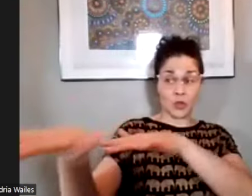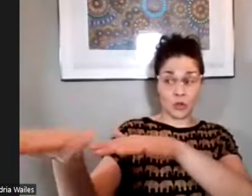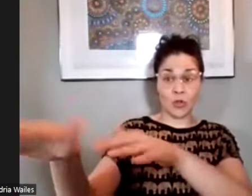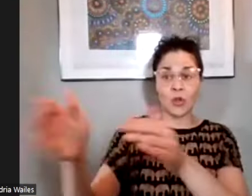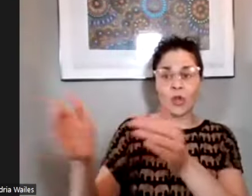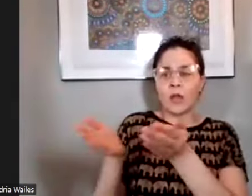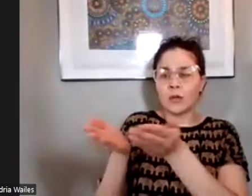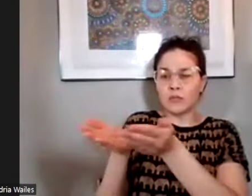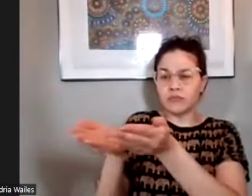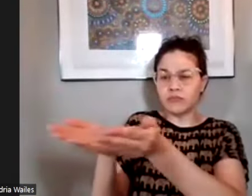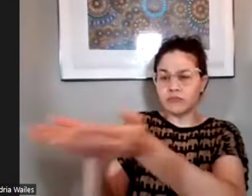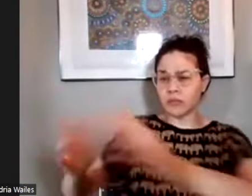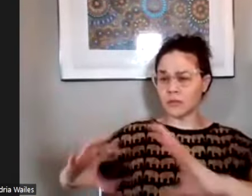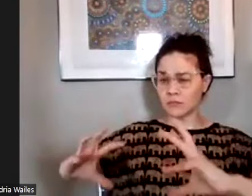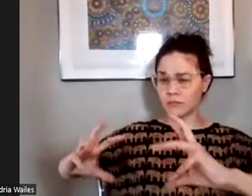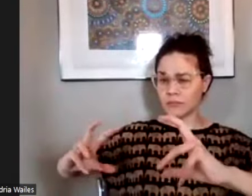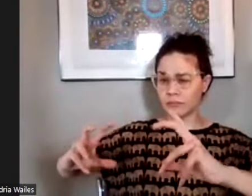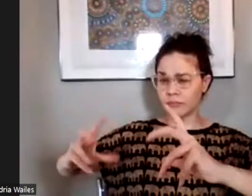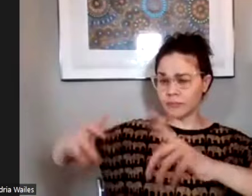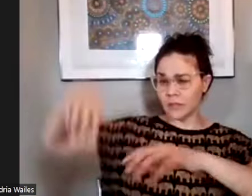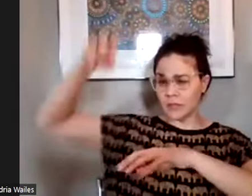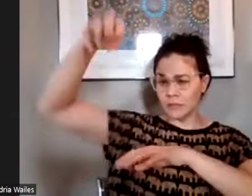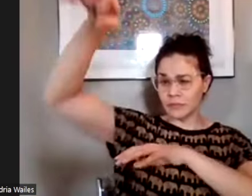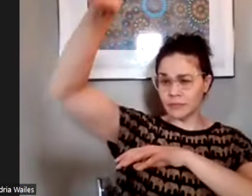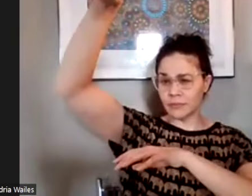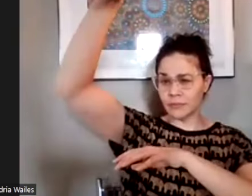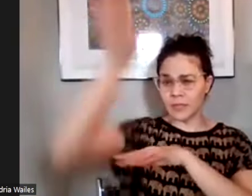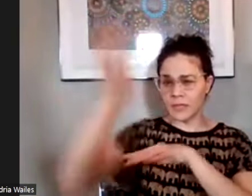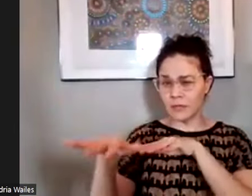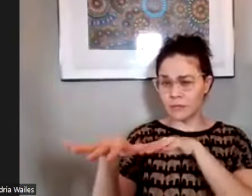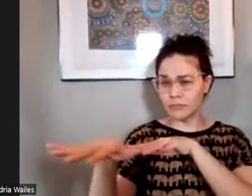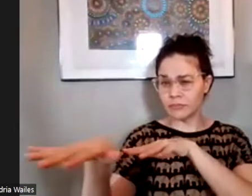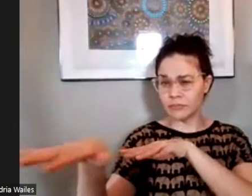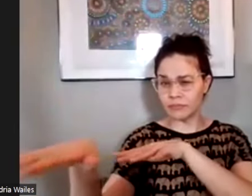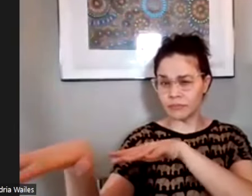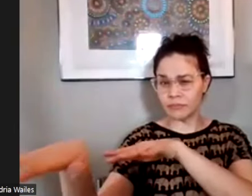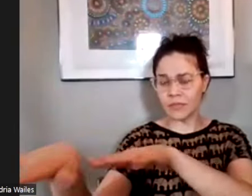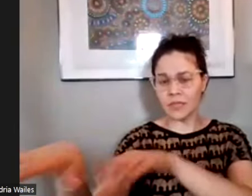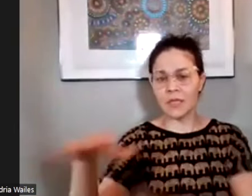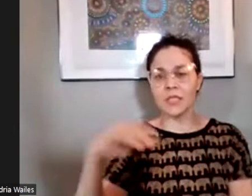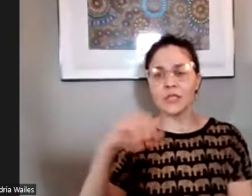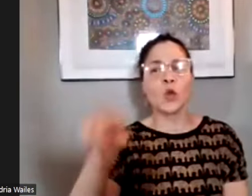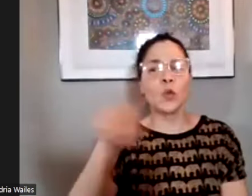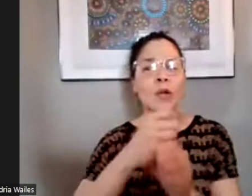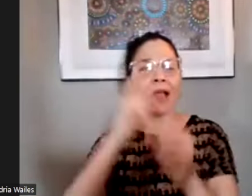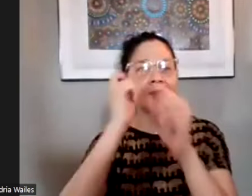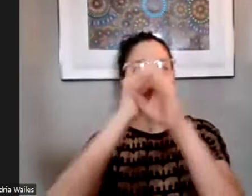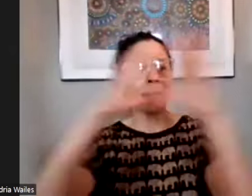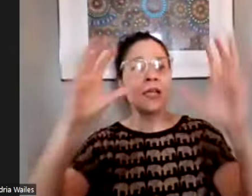sign river, there's the boat, there's the paddle in the back and the steam coming up. And so that's why it's artistic